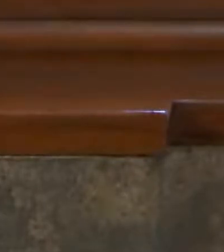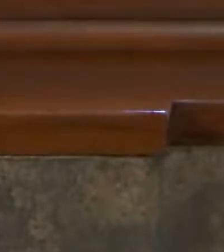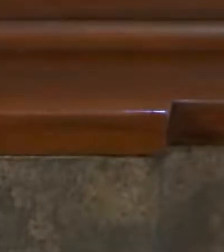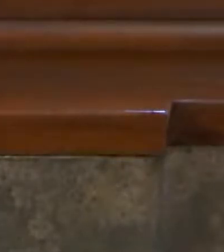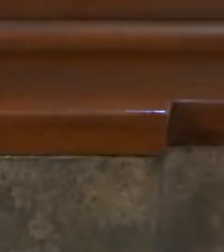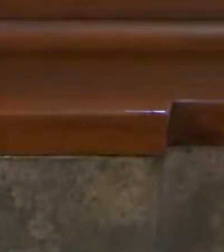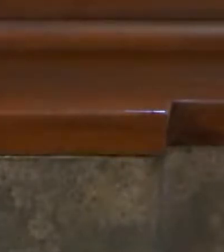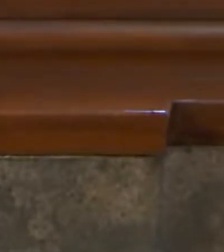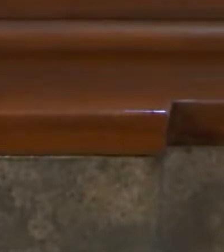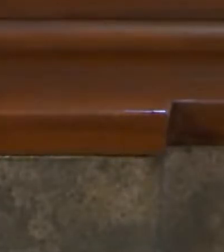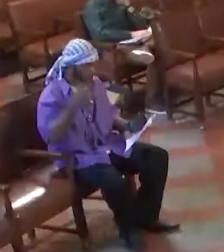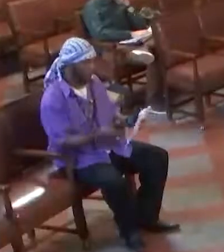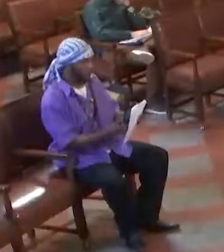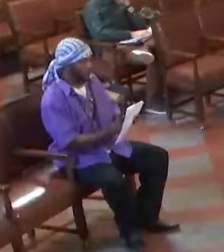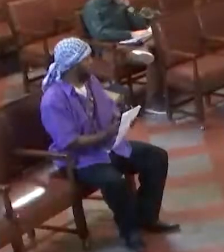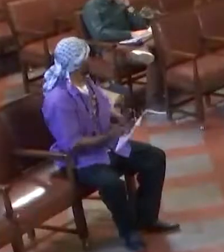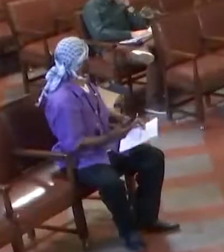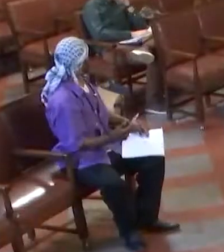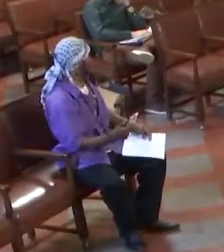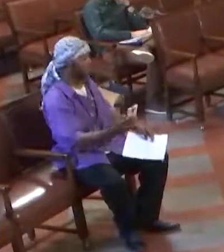podium. First speaker, please.